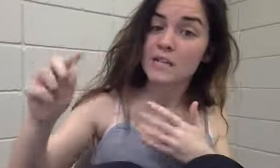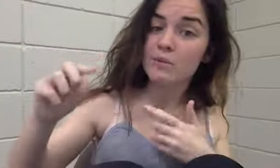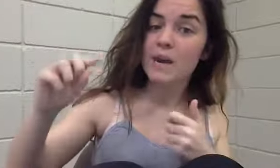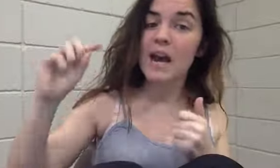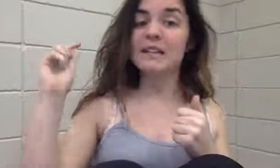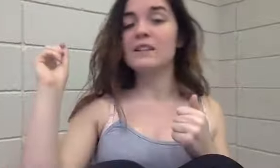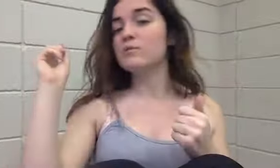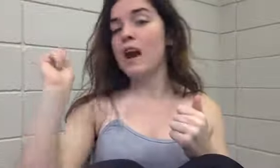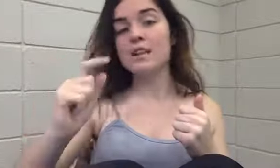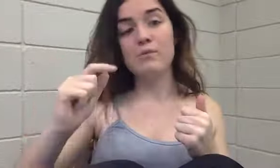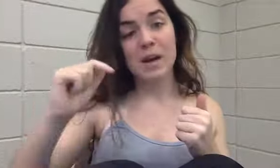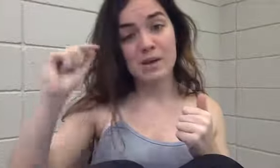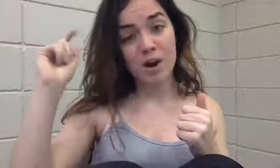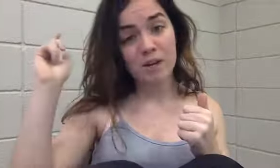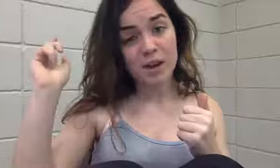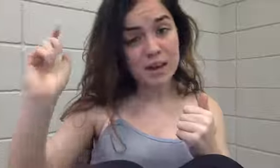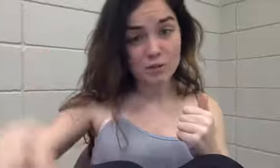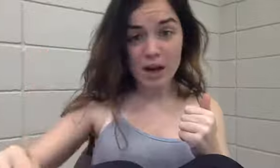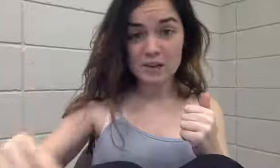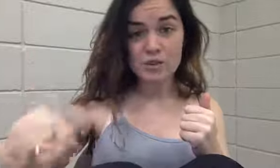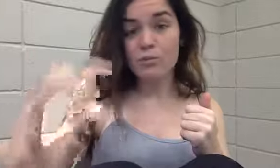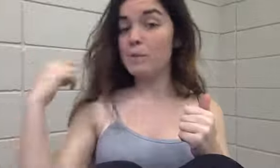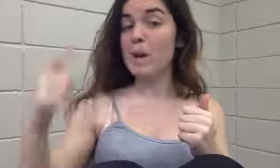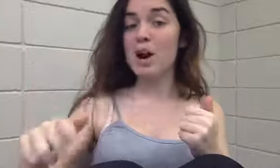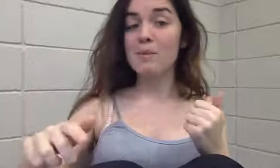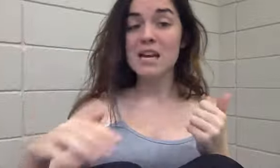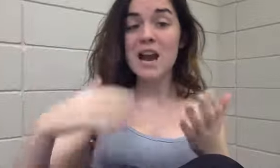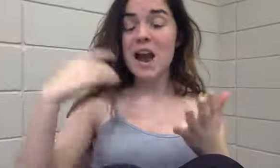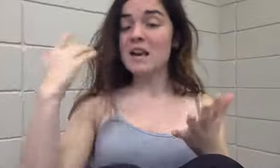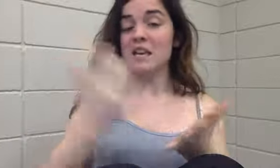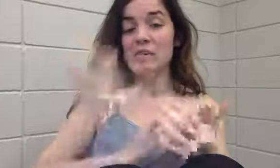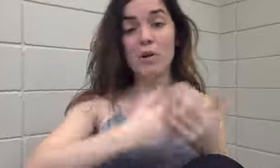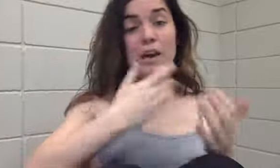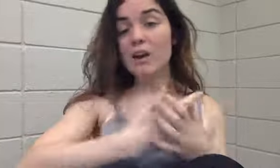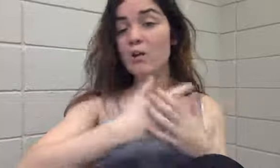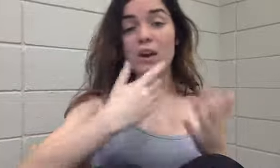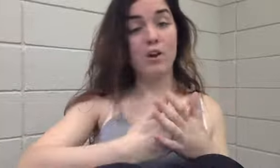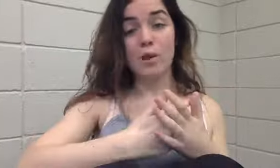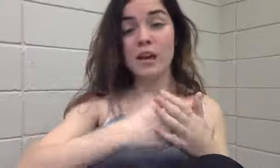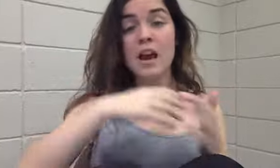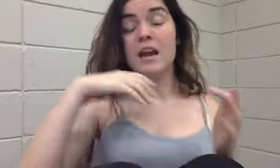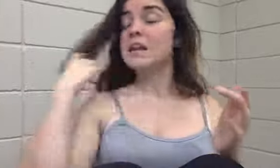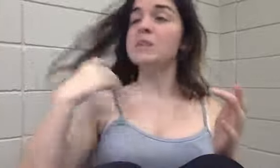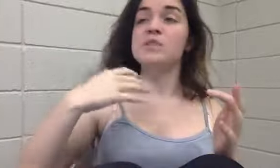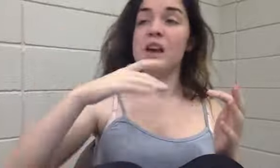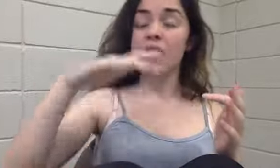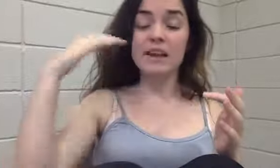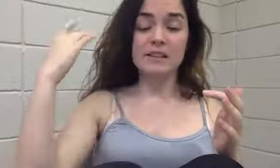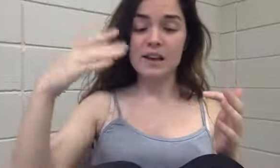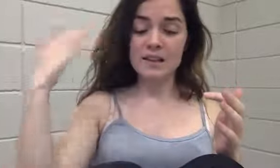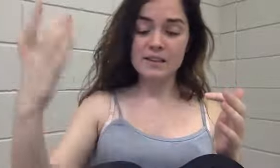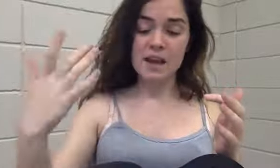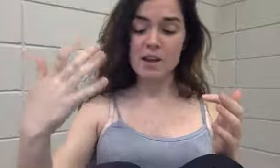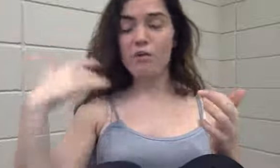my acting. That's what I did with my improv. That's what I do with my comedy. I keep going and going and going, and I keep saying and saying and saying over and